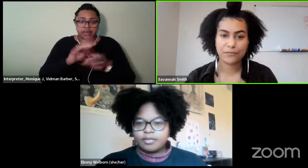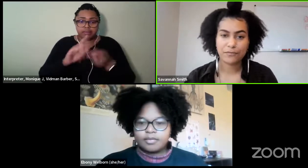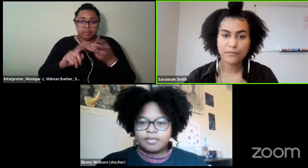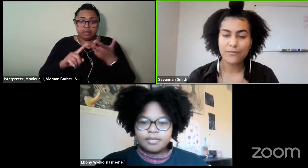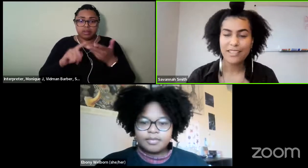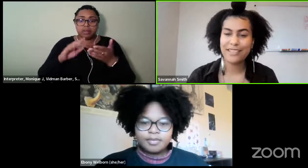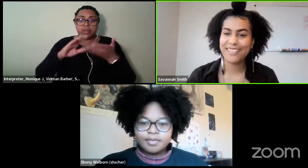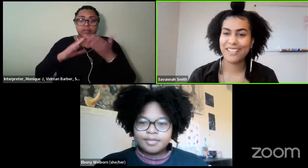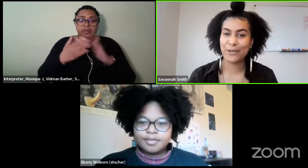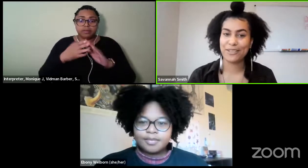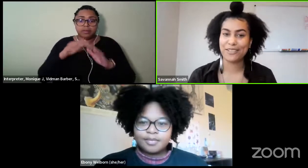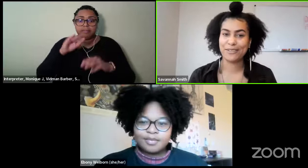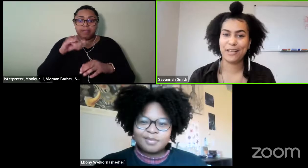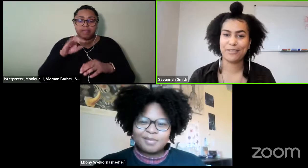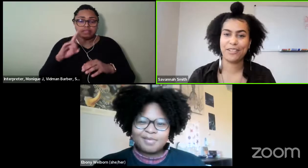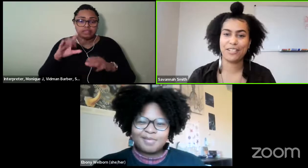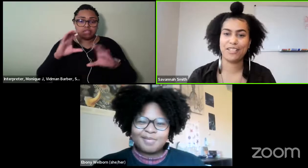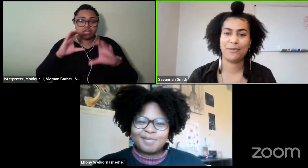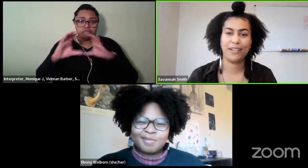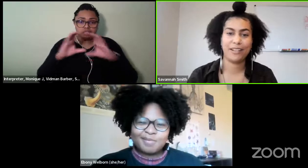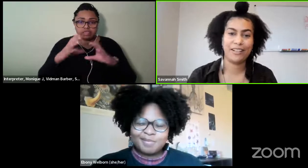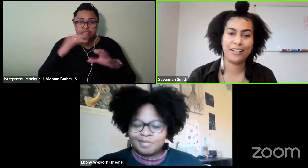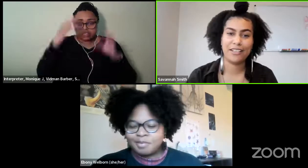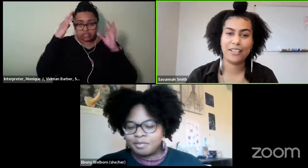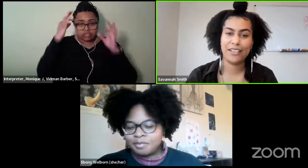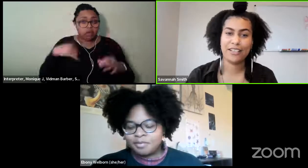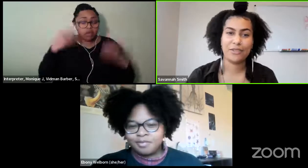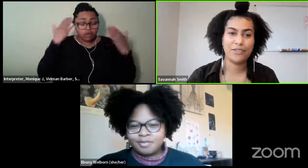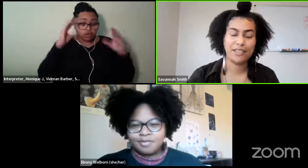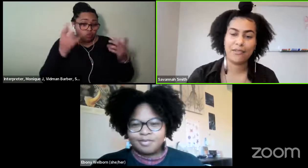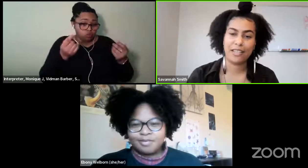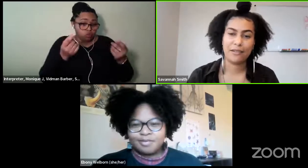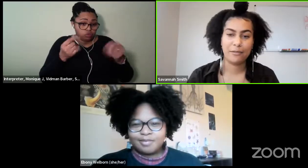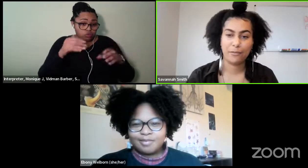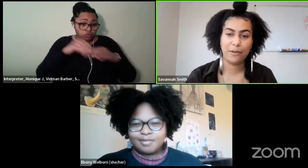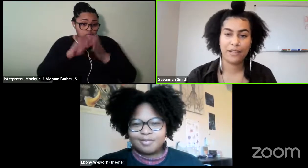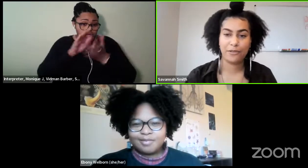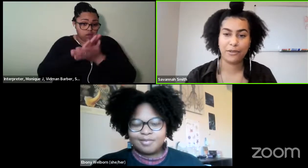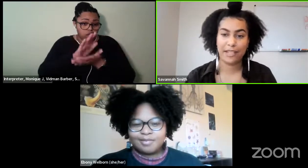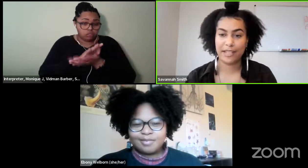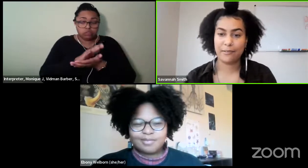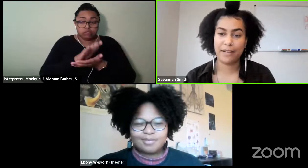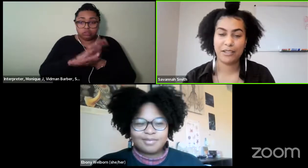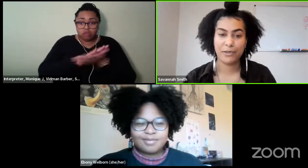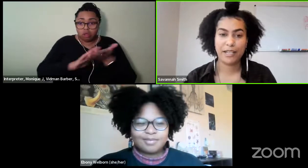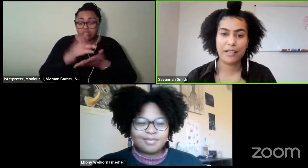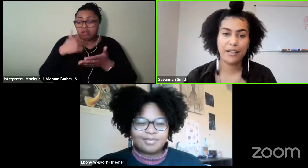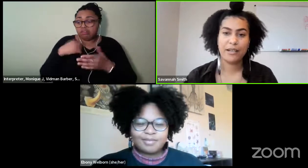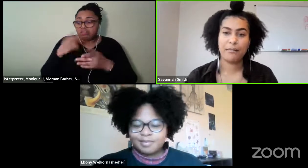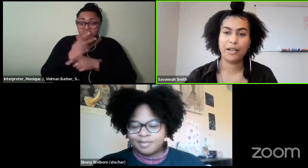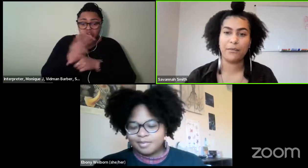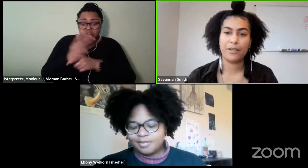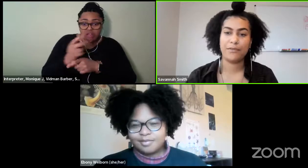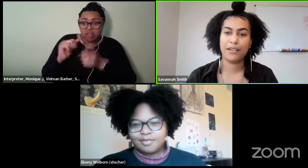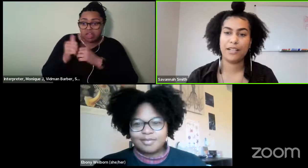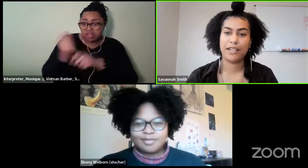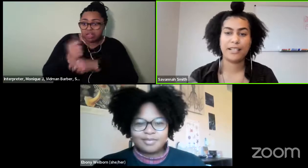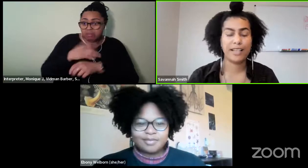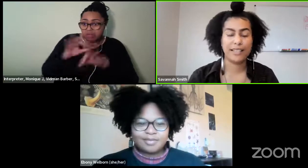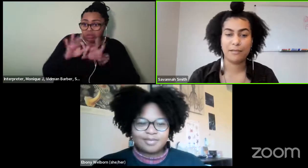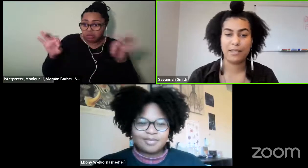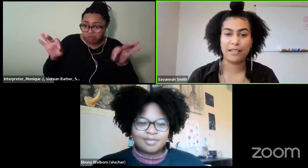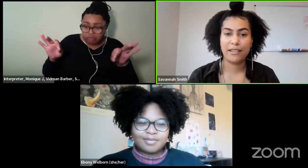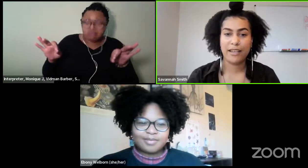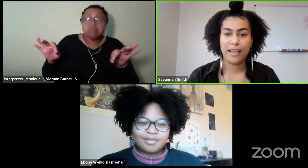decisions. Didn't know what to do with the observations while in college, so just navigated my way through getting my degree, but was